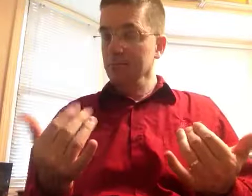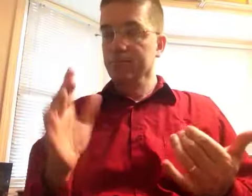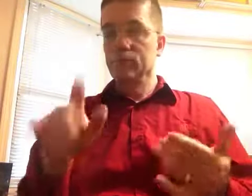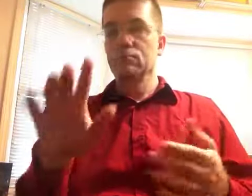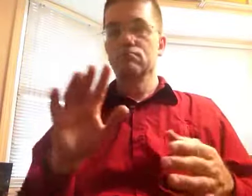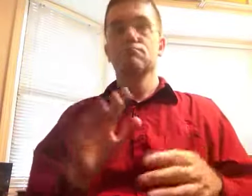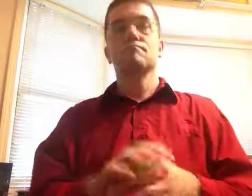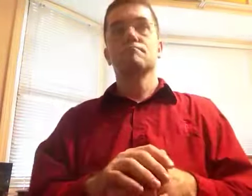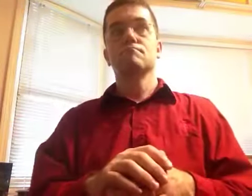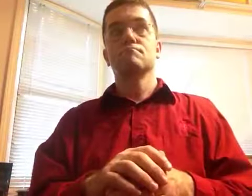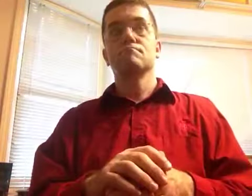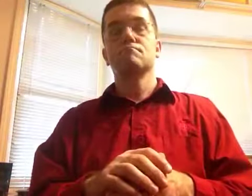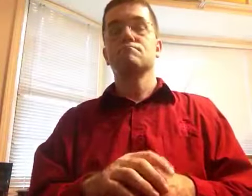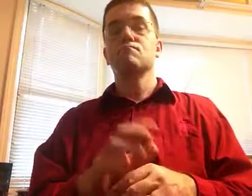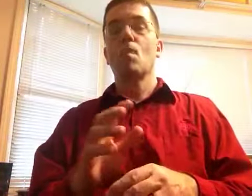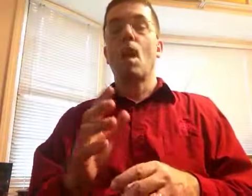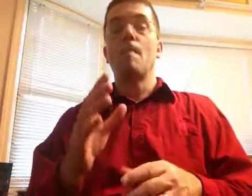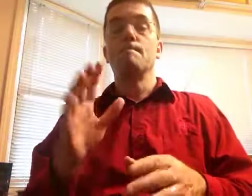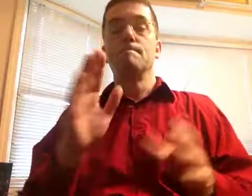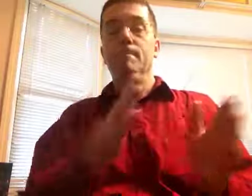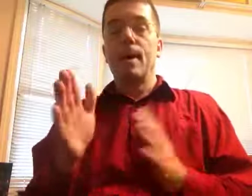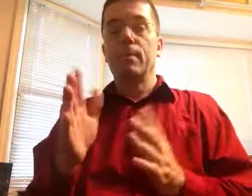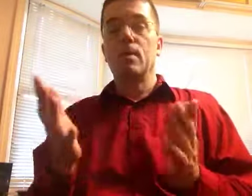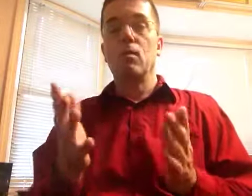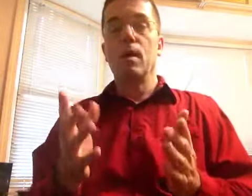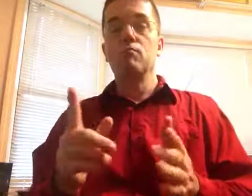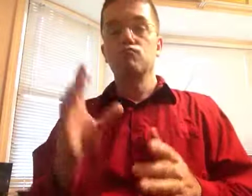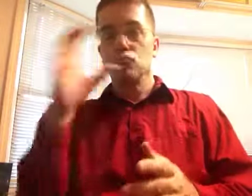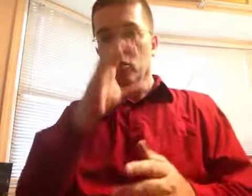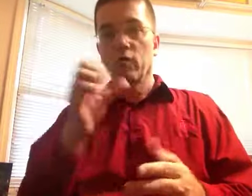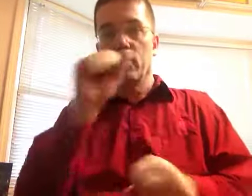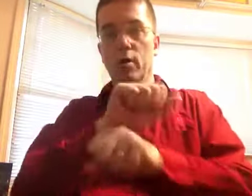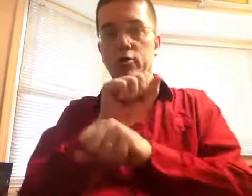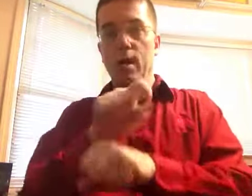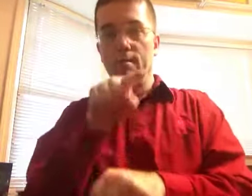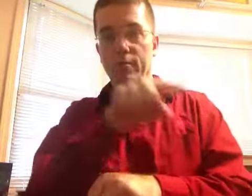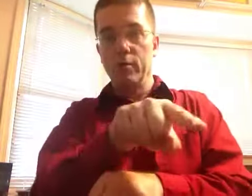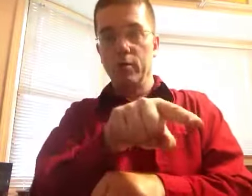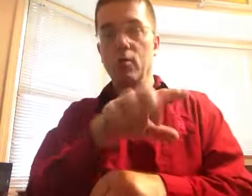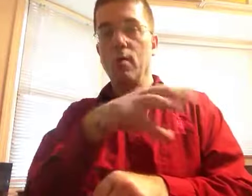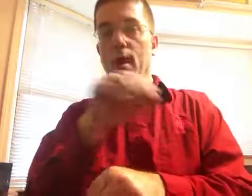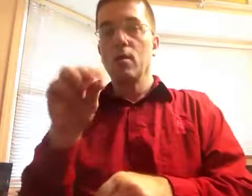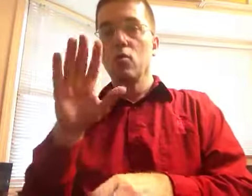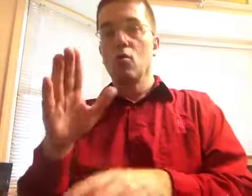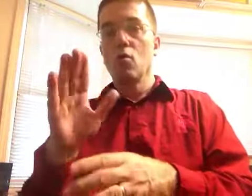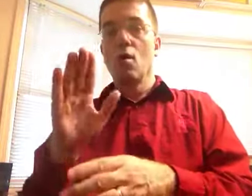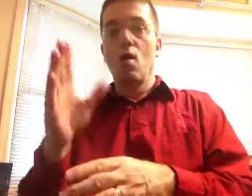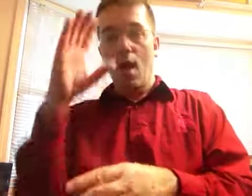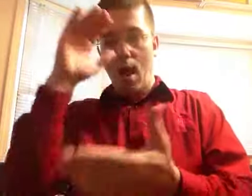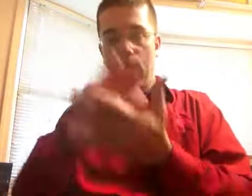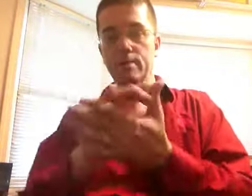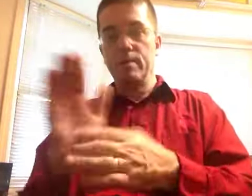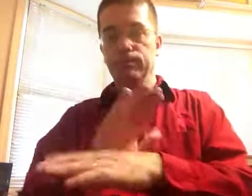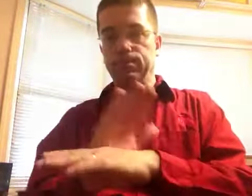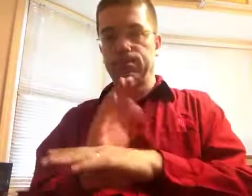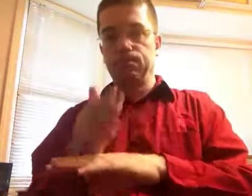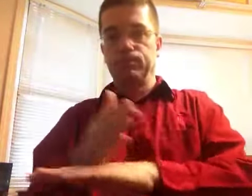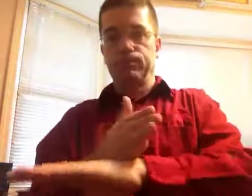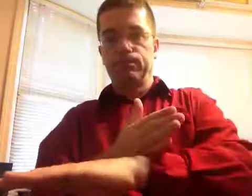keep this house. That would be my plan. But if you're not going to do either, you need to sell it. You're right about that. So you got to figure that out. But I